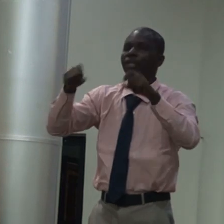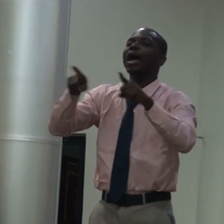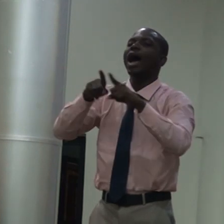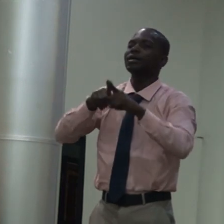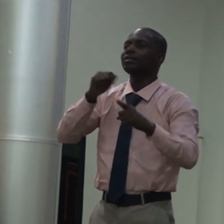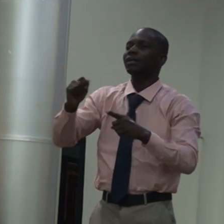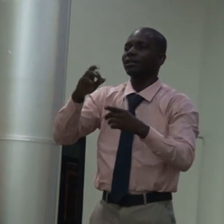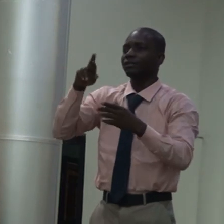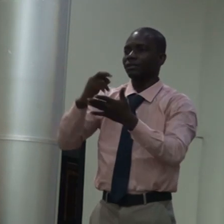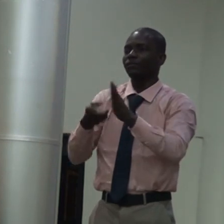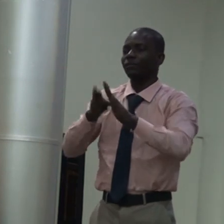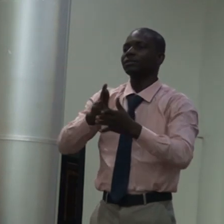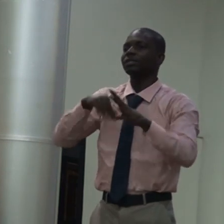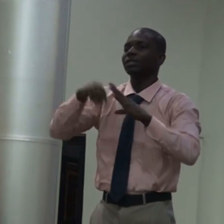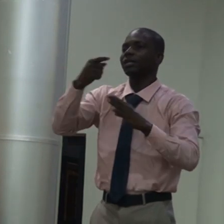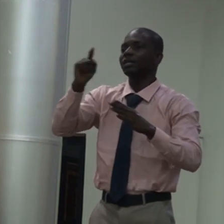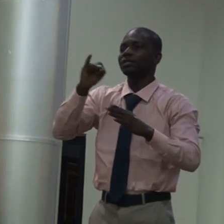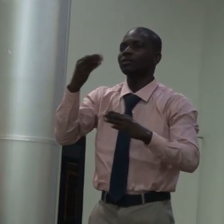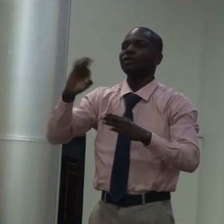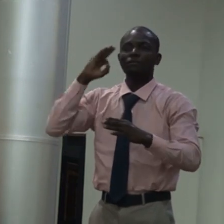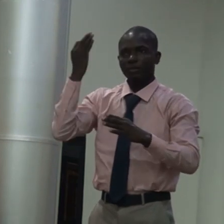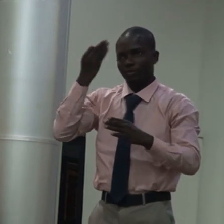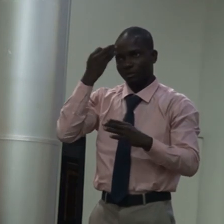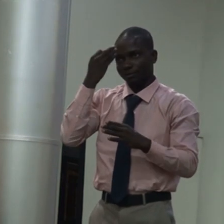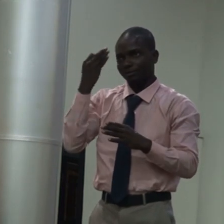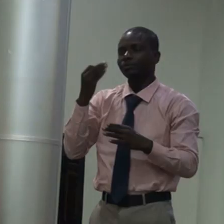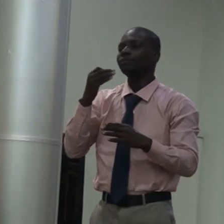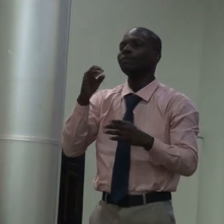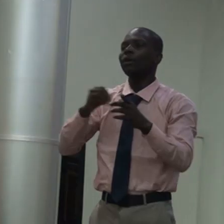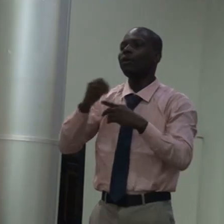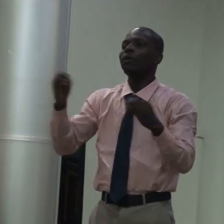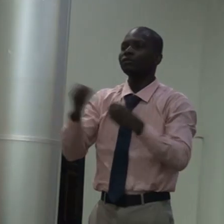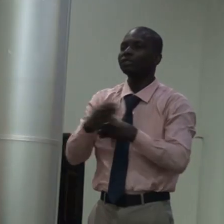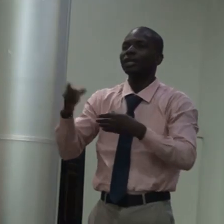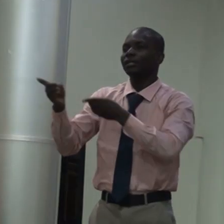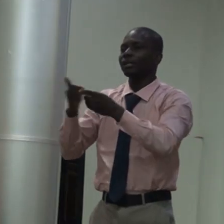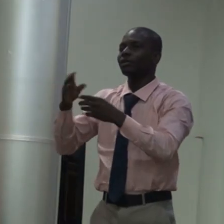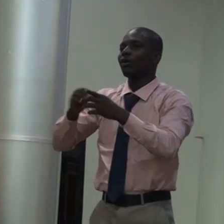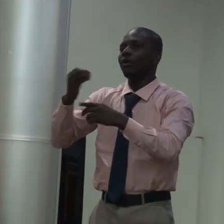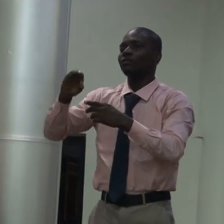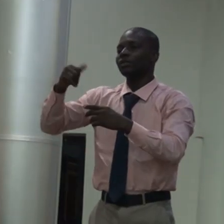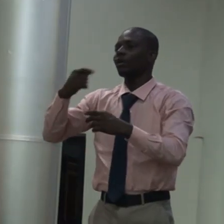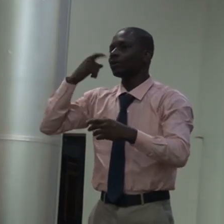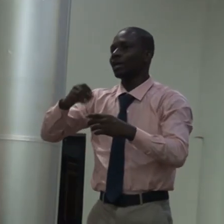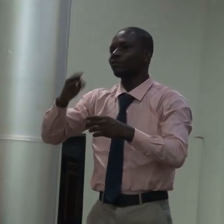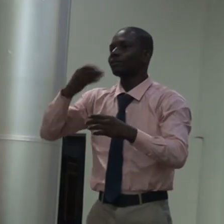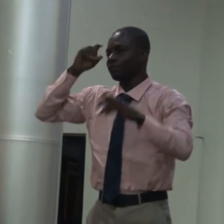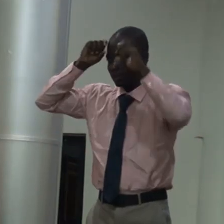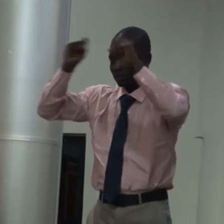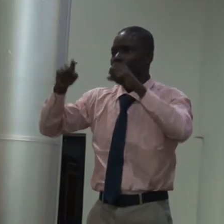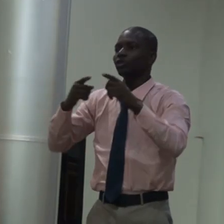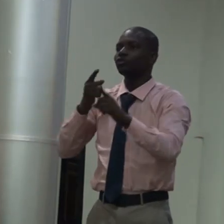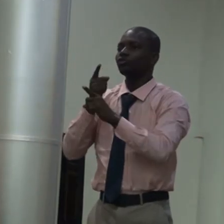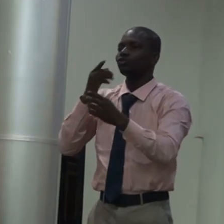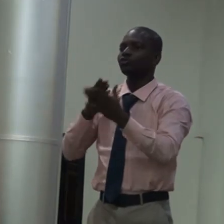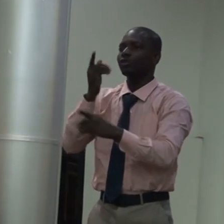may be published in the official gazette of the Government of the Federation, or official directives or orders of the President, or through the appropriation,